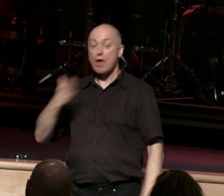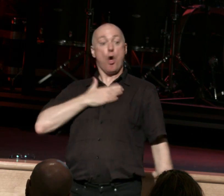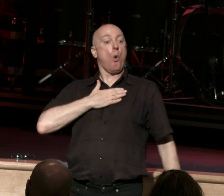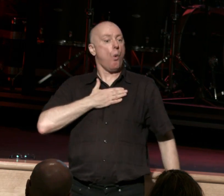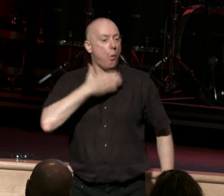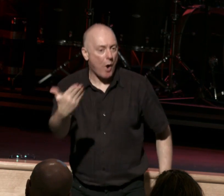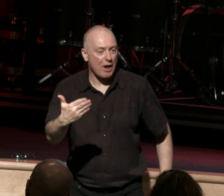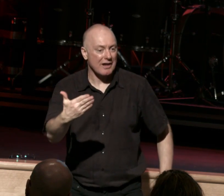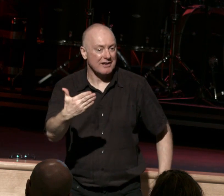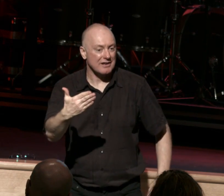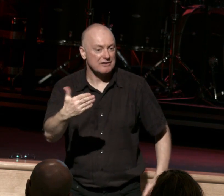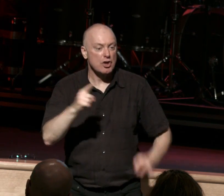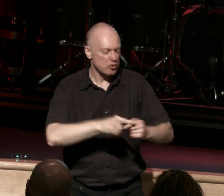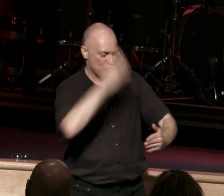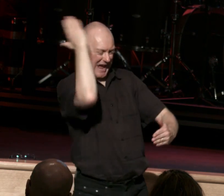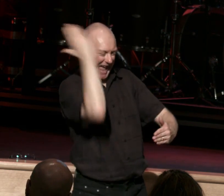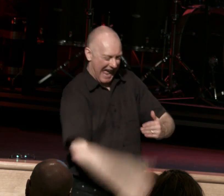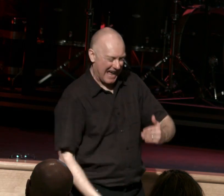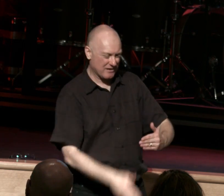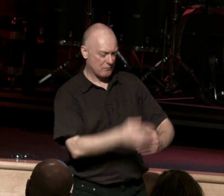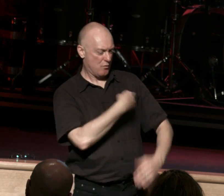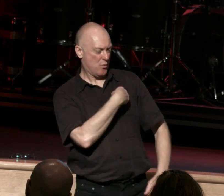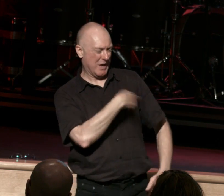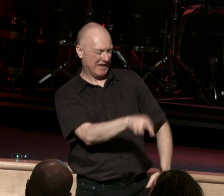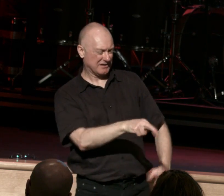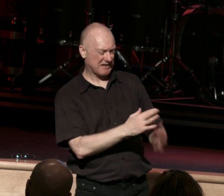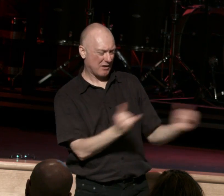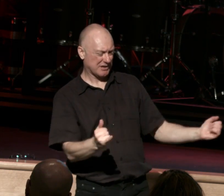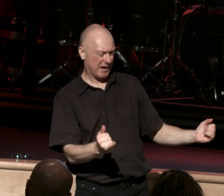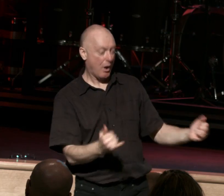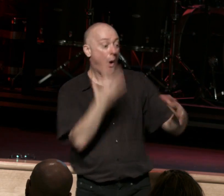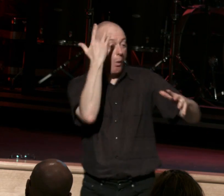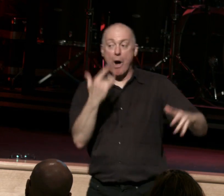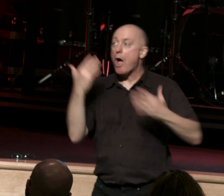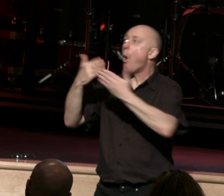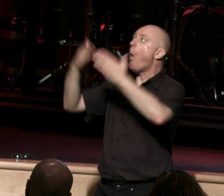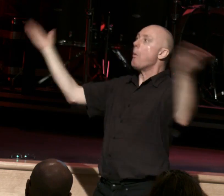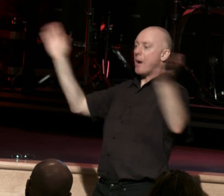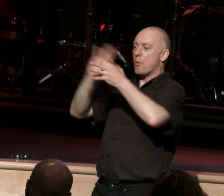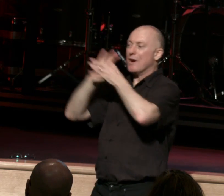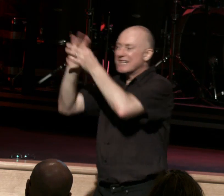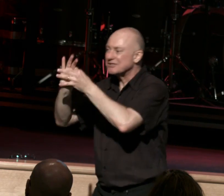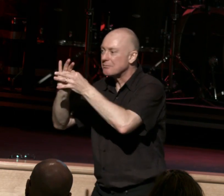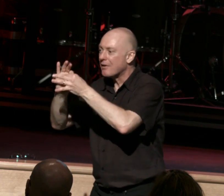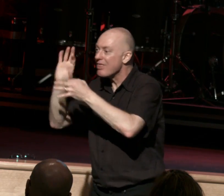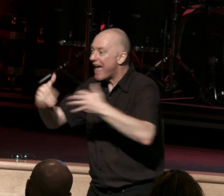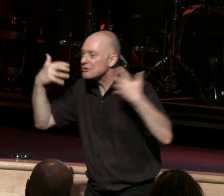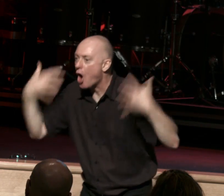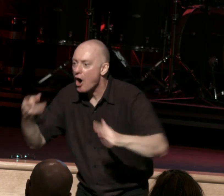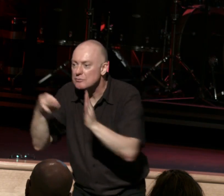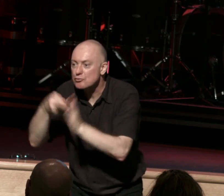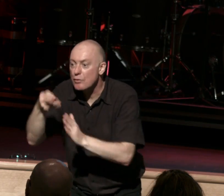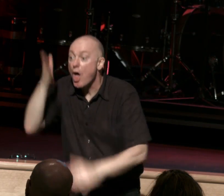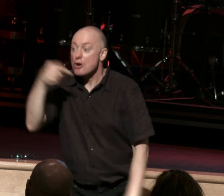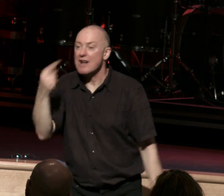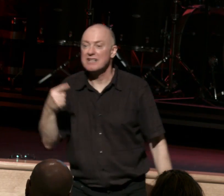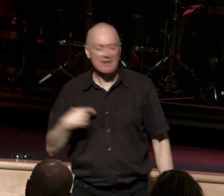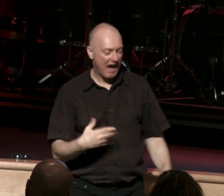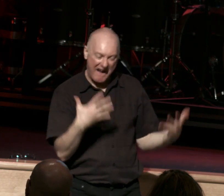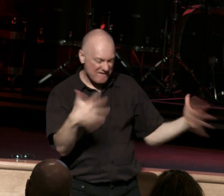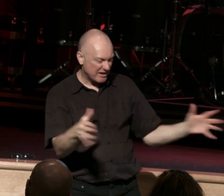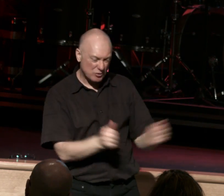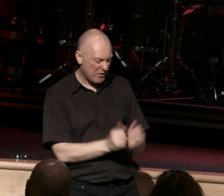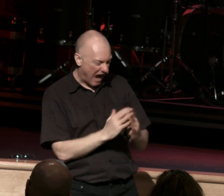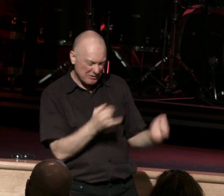Christ's willingness to end the ritual in order to open up the relationship. Now that is awesome. God's